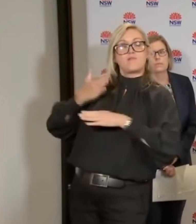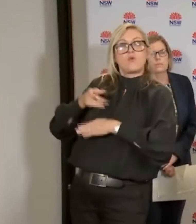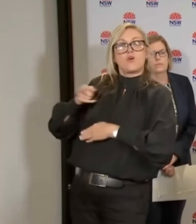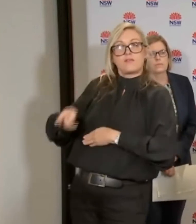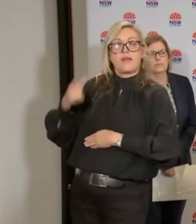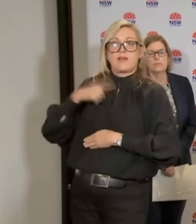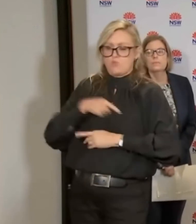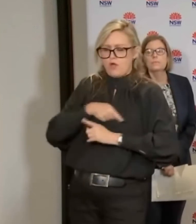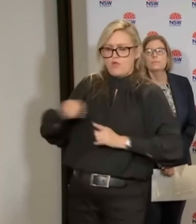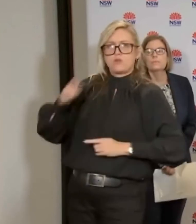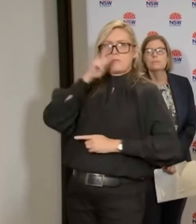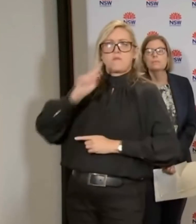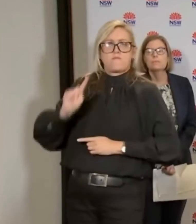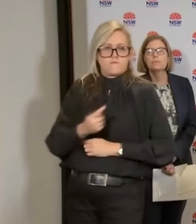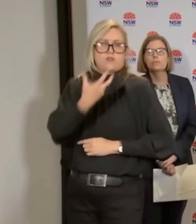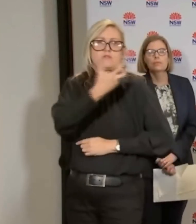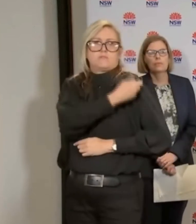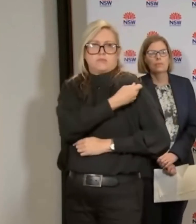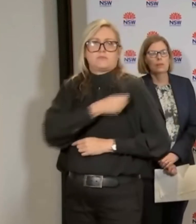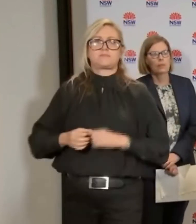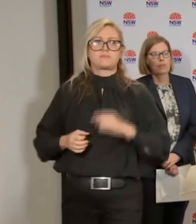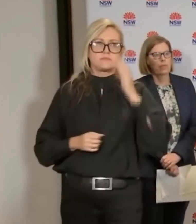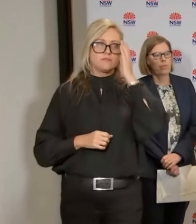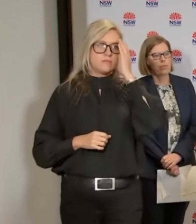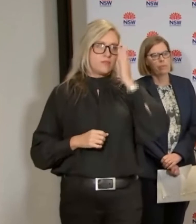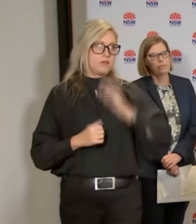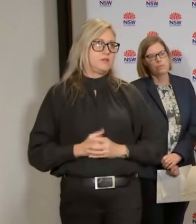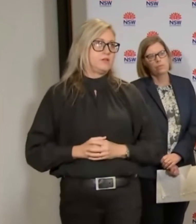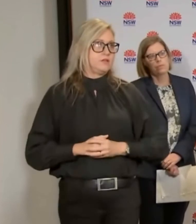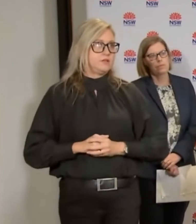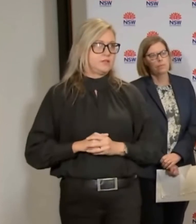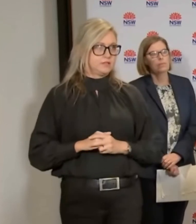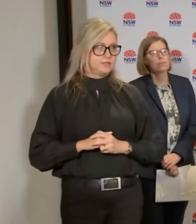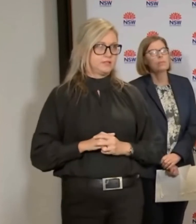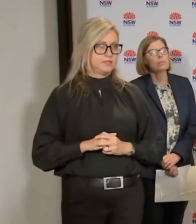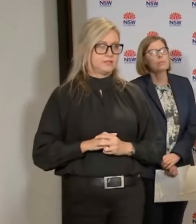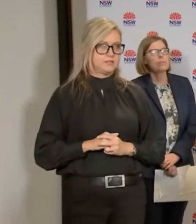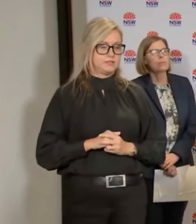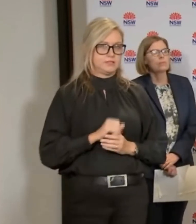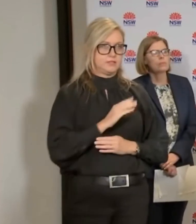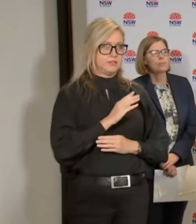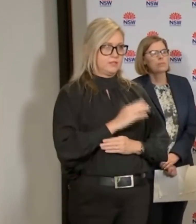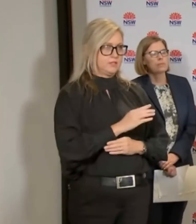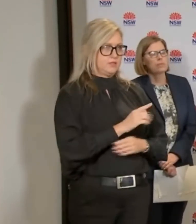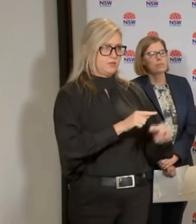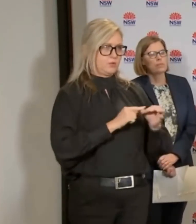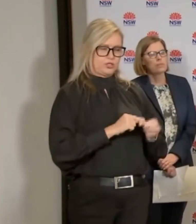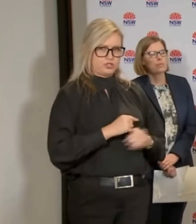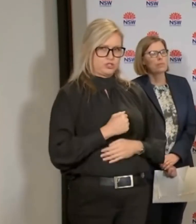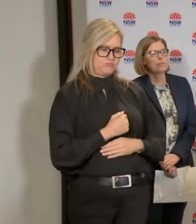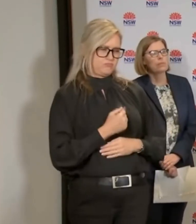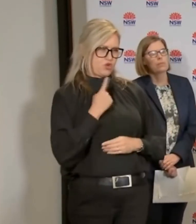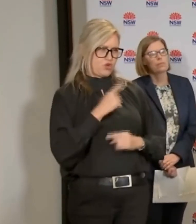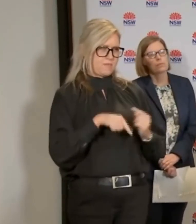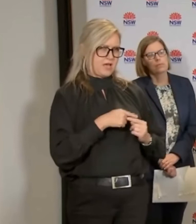restrictions accordingly to that. Premier, you'd be across the stuff up this morning that's been revealed. Only by what I've read, yes. yeah.